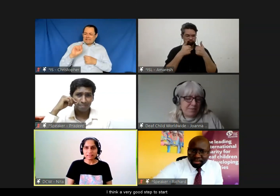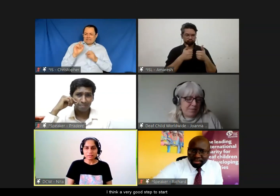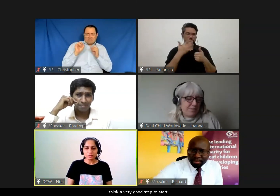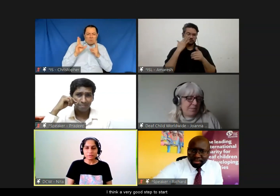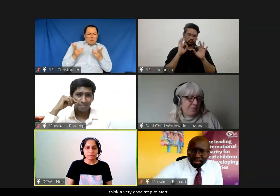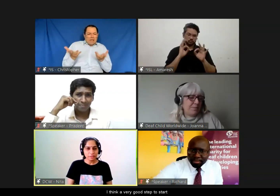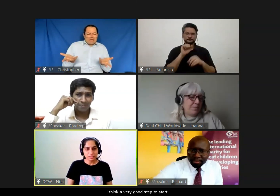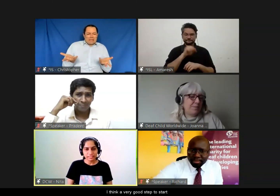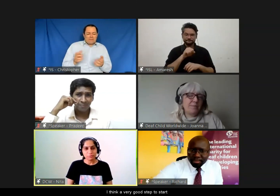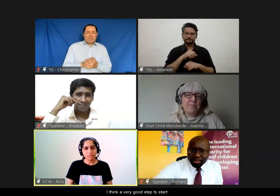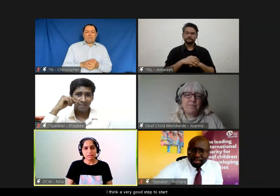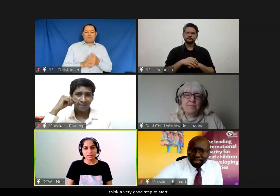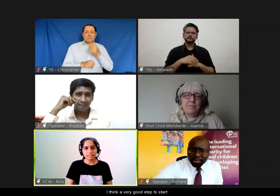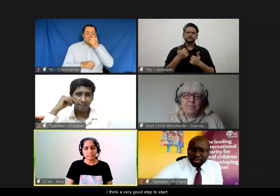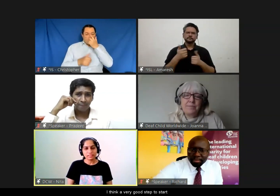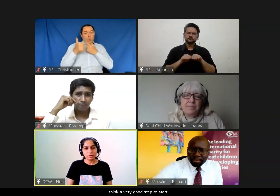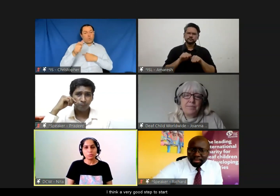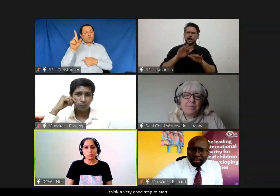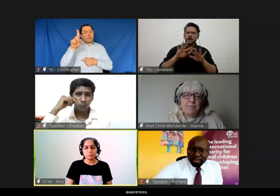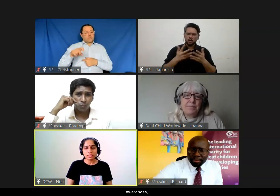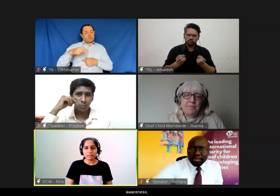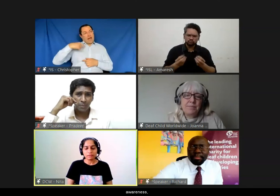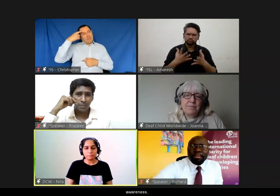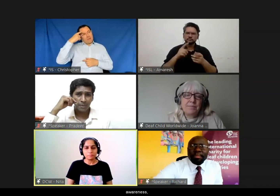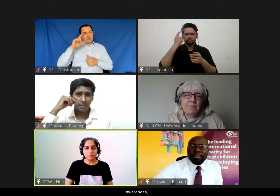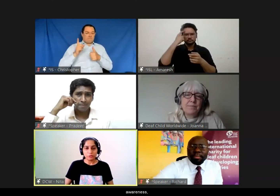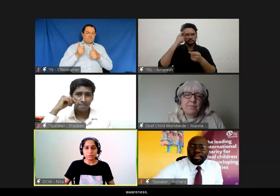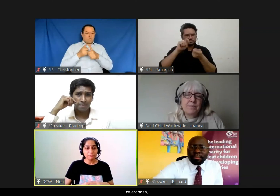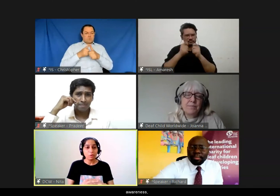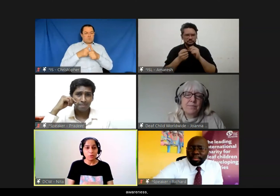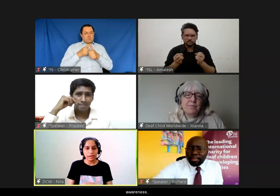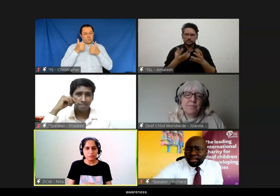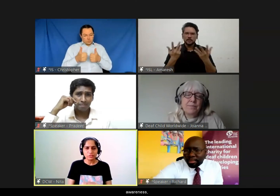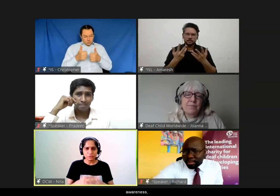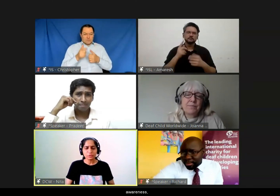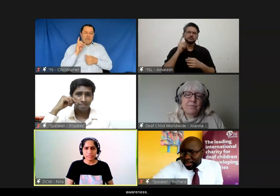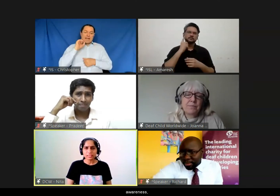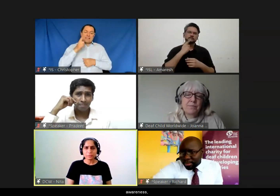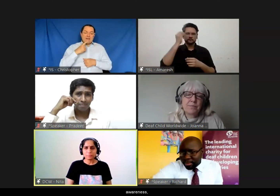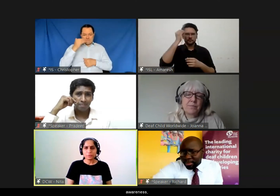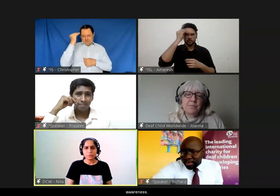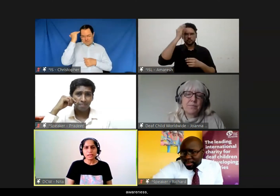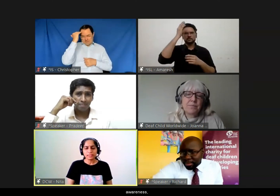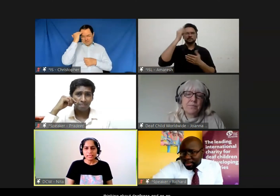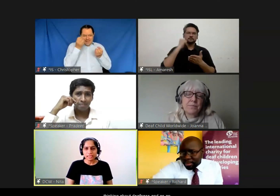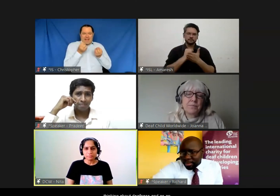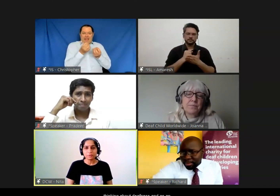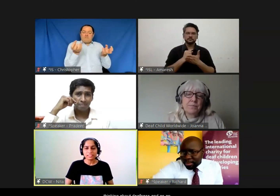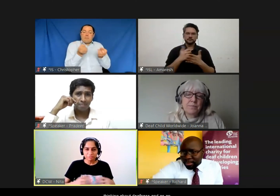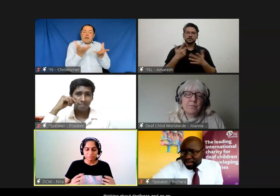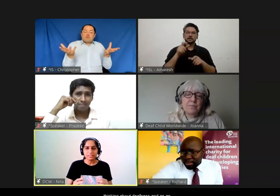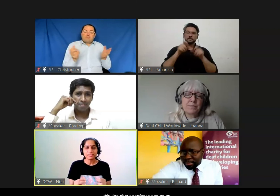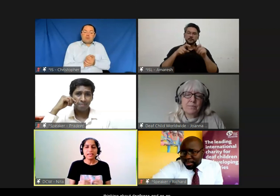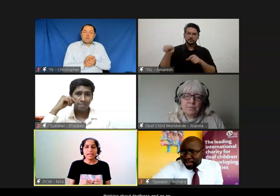think a very good step to start would be, deaf awareness, just to get people to start thinking